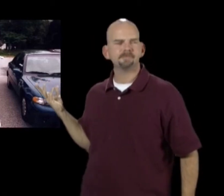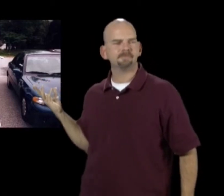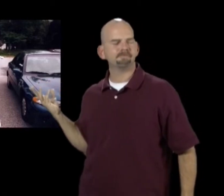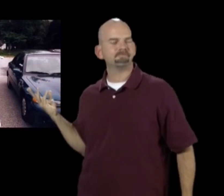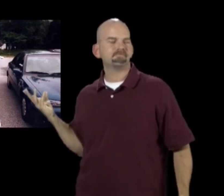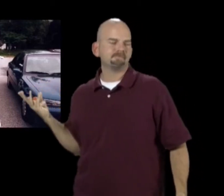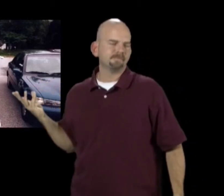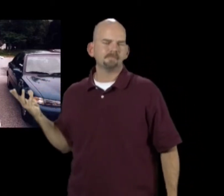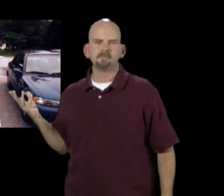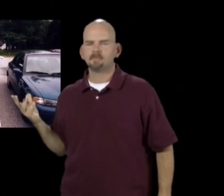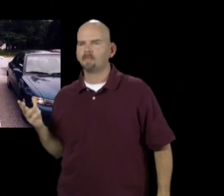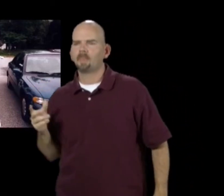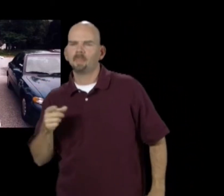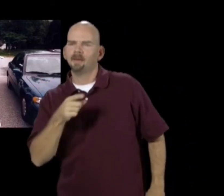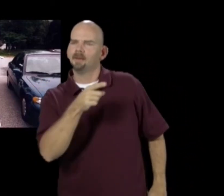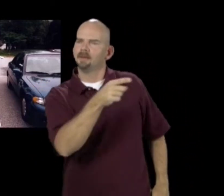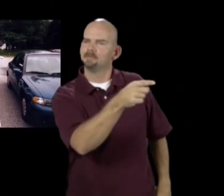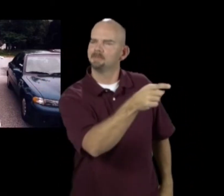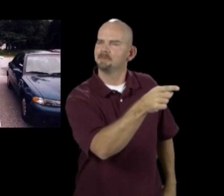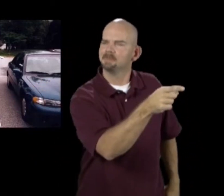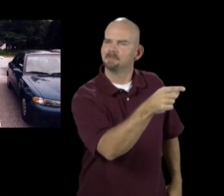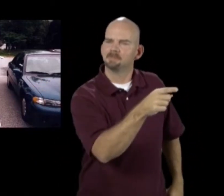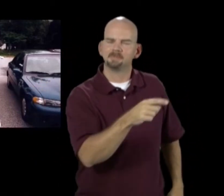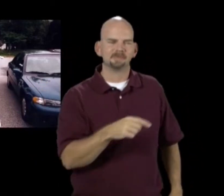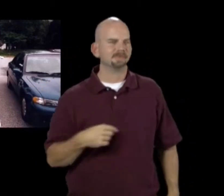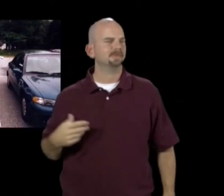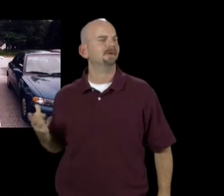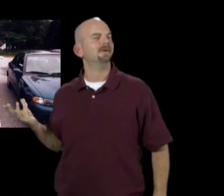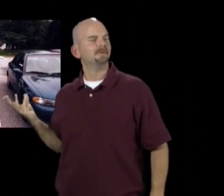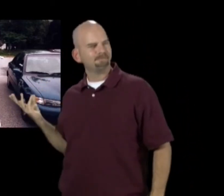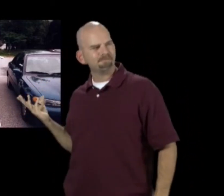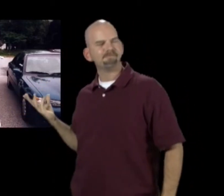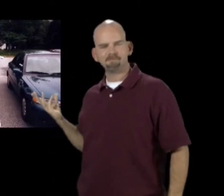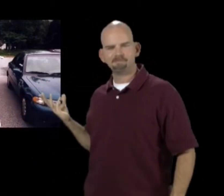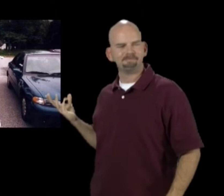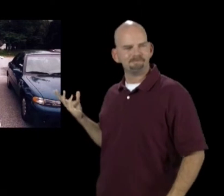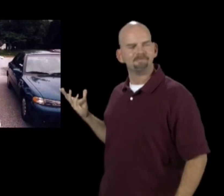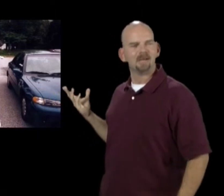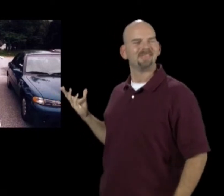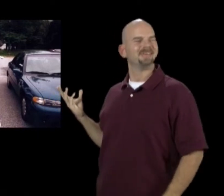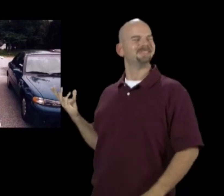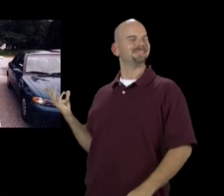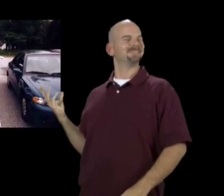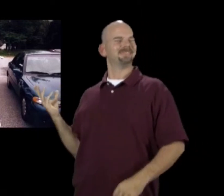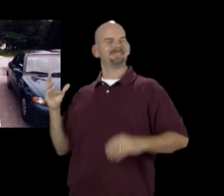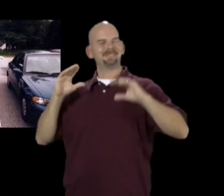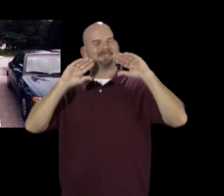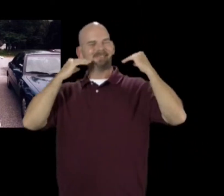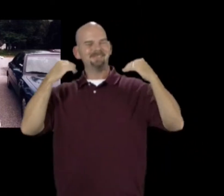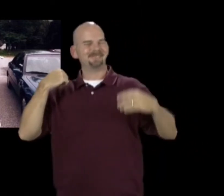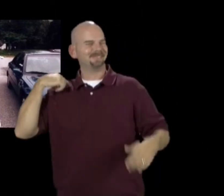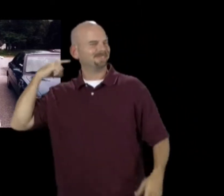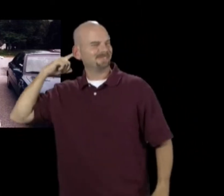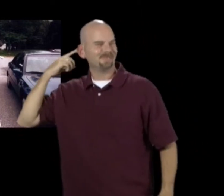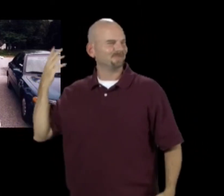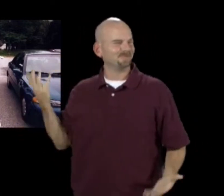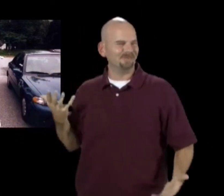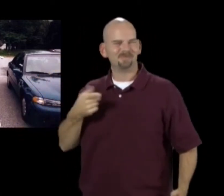of my car and said something. And I just smiled and thought, lady, I have